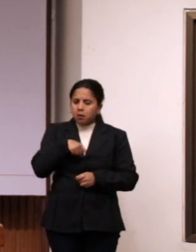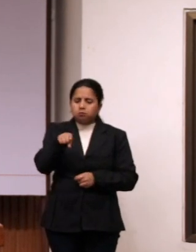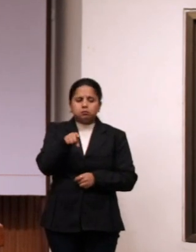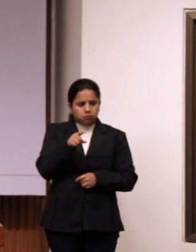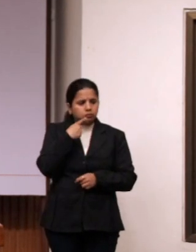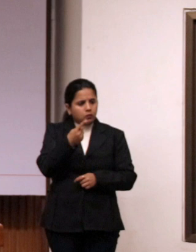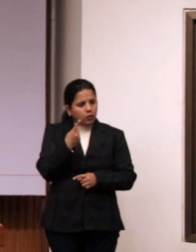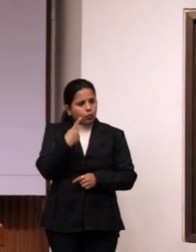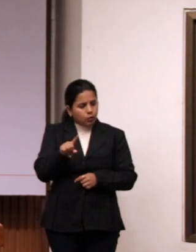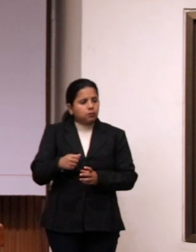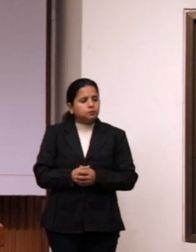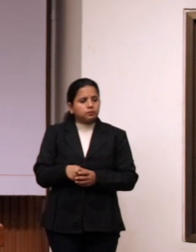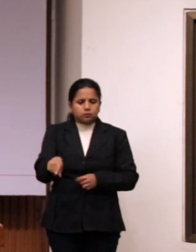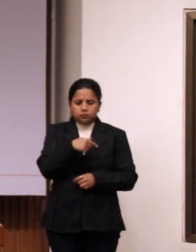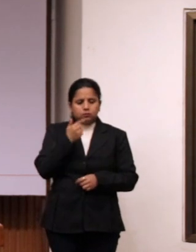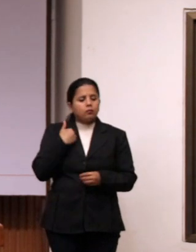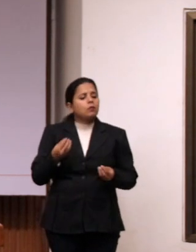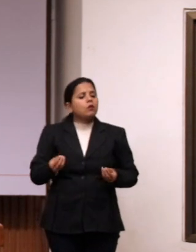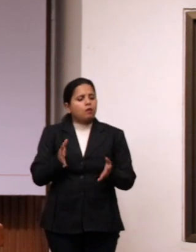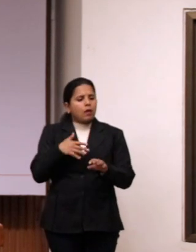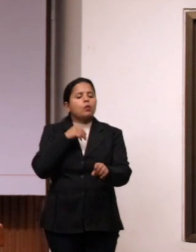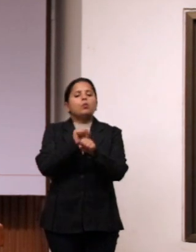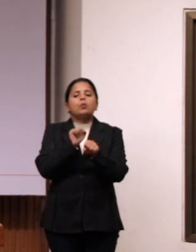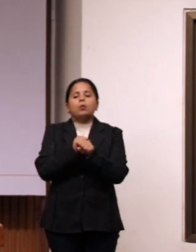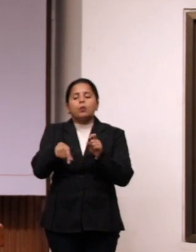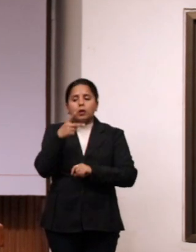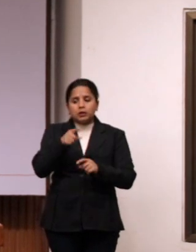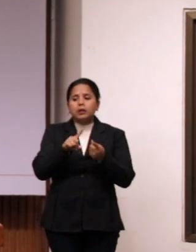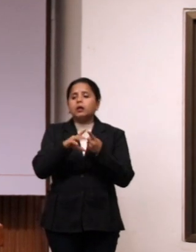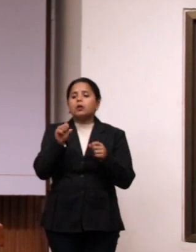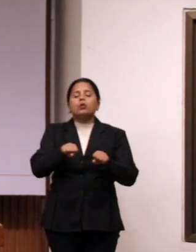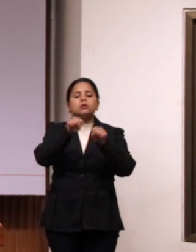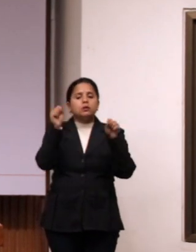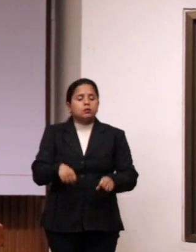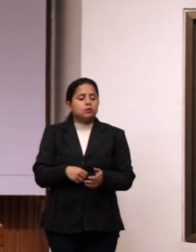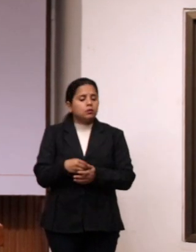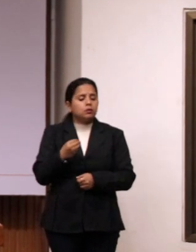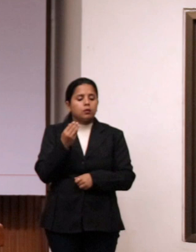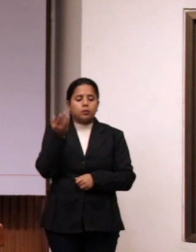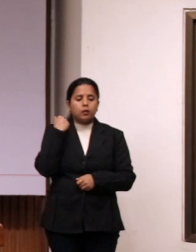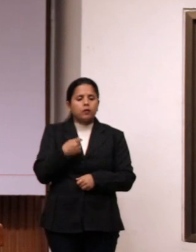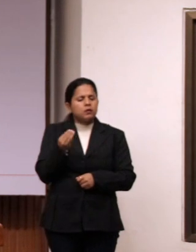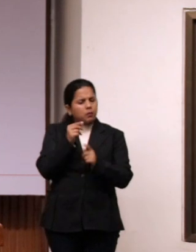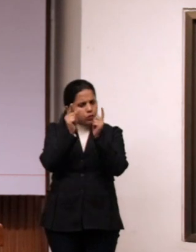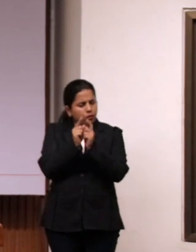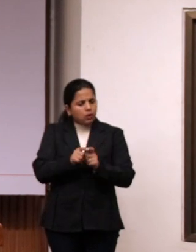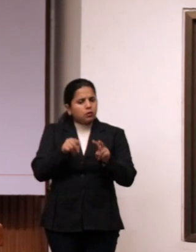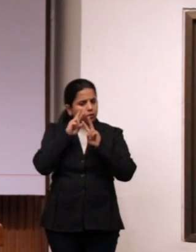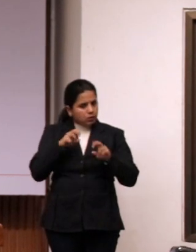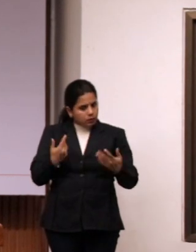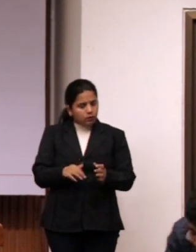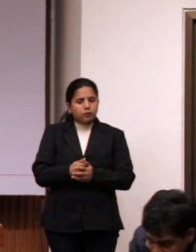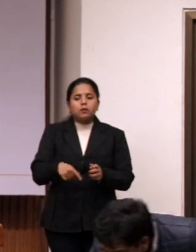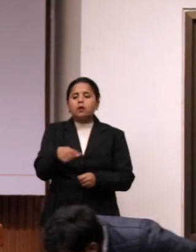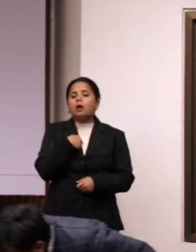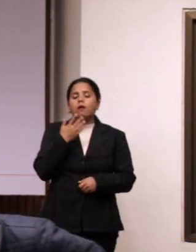wonderfully you put. Actually, we have started working on it, looking at the ecosystem services. Recently, we did a small study with IIT Kanpur, and we have